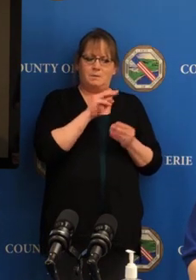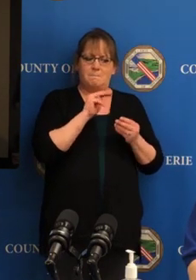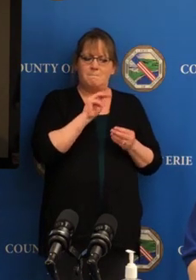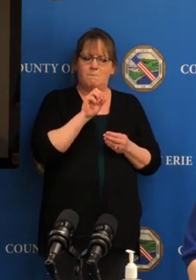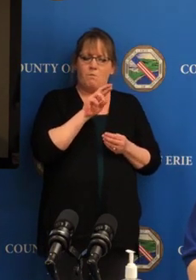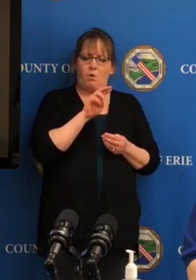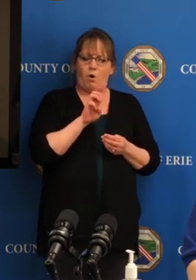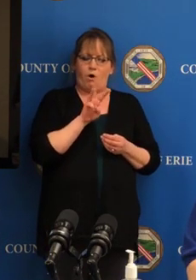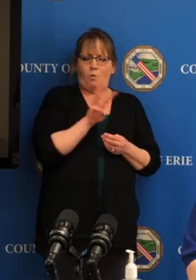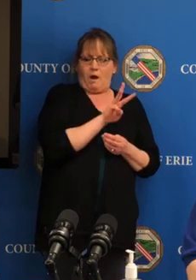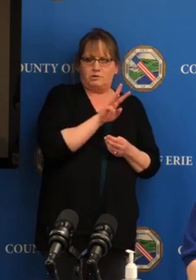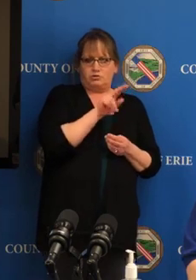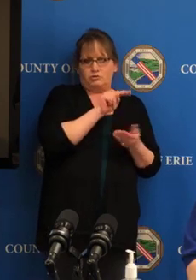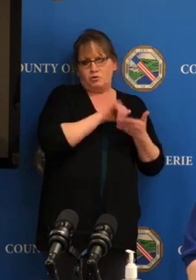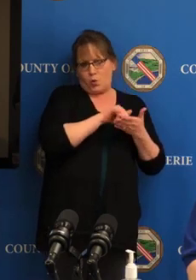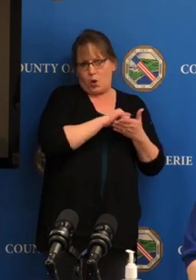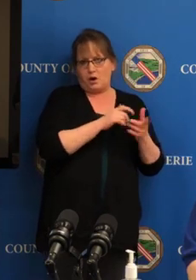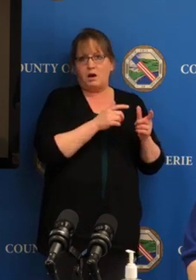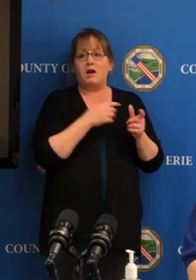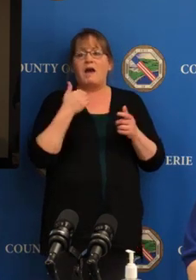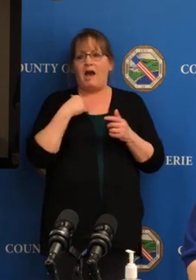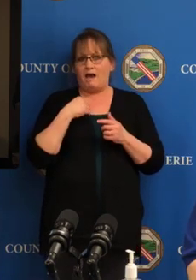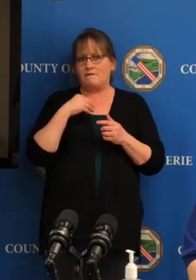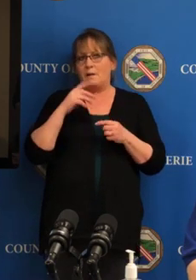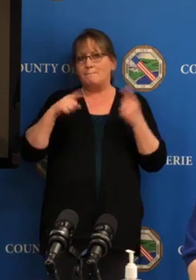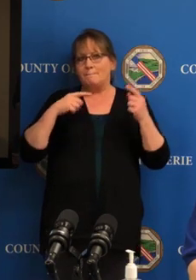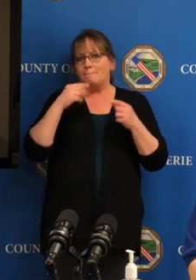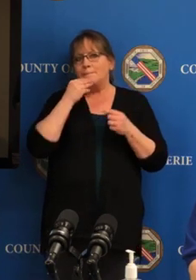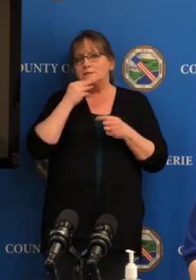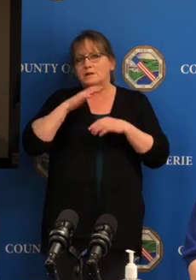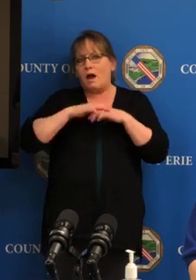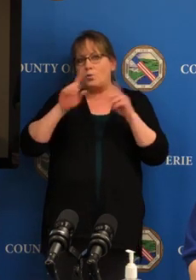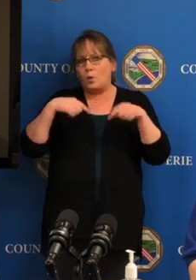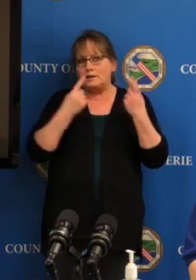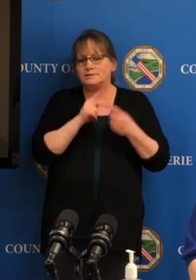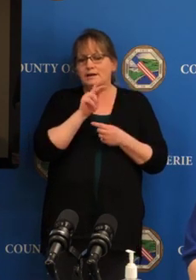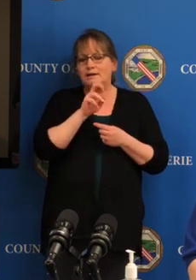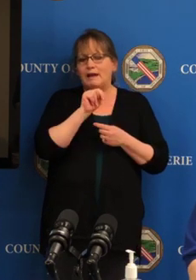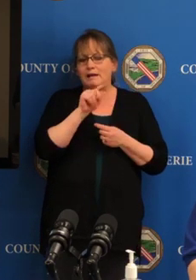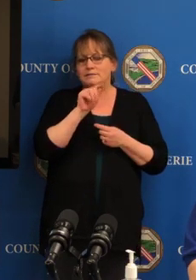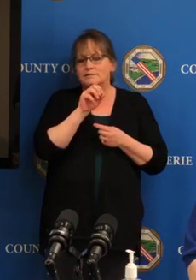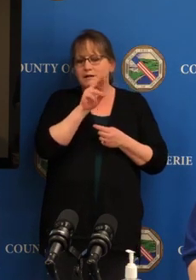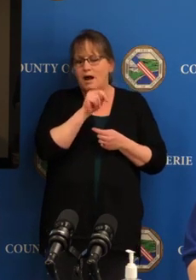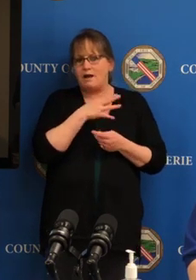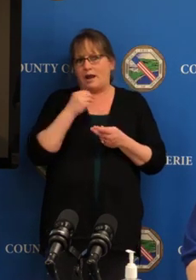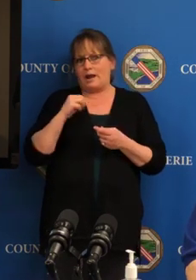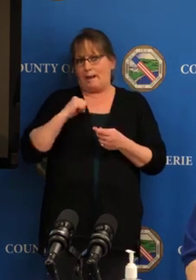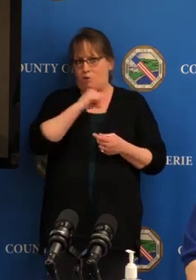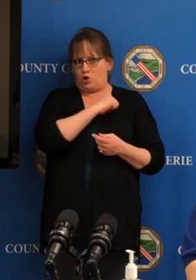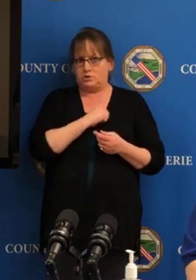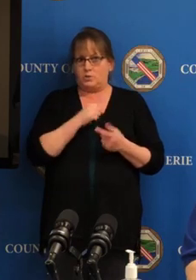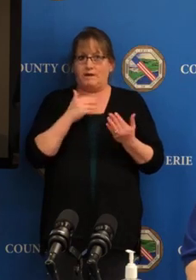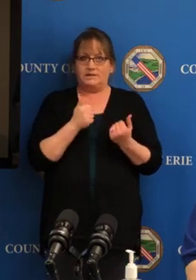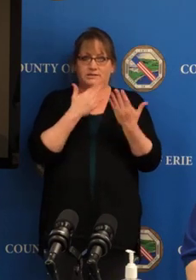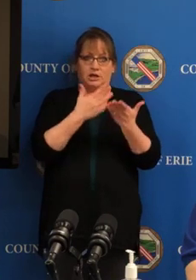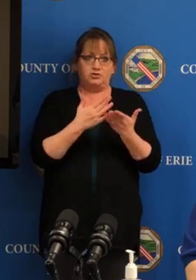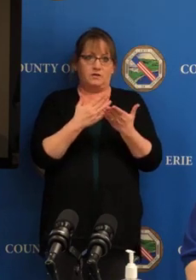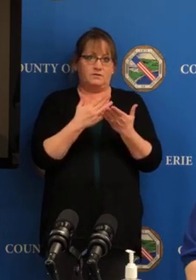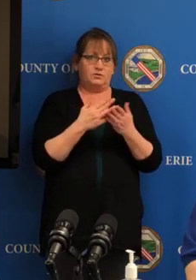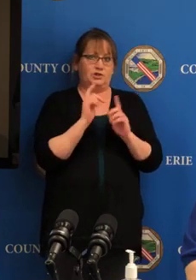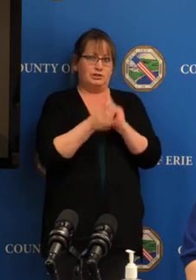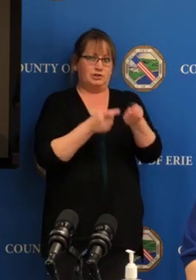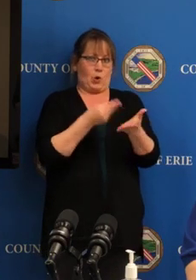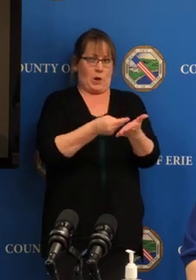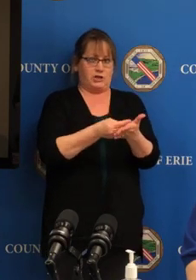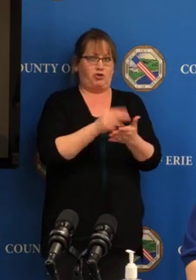County. We have Meals on Wheels of Kenton and Meals on Wheels of Amherst. With those, we have a suggested donation of